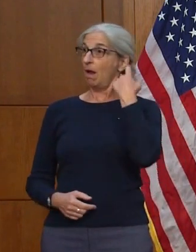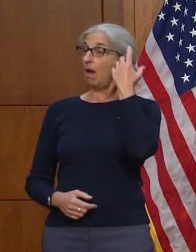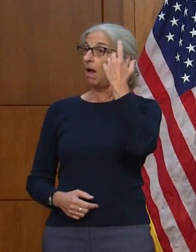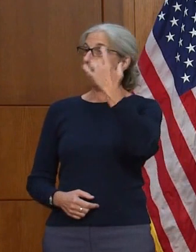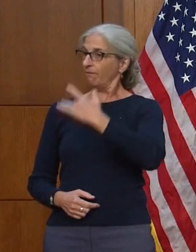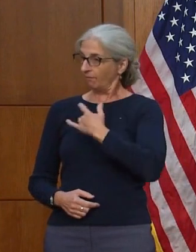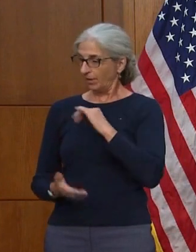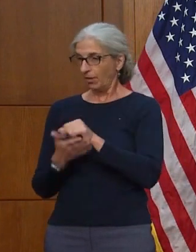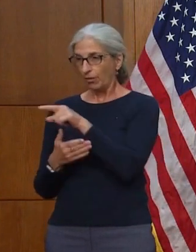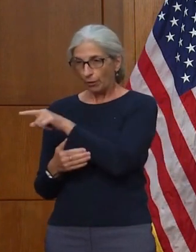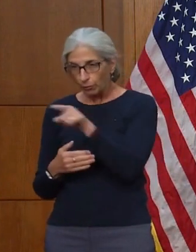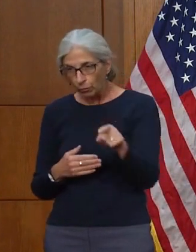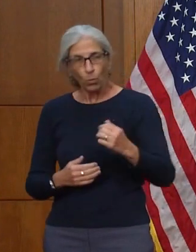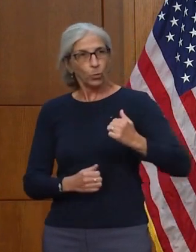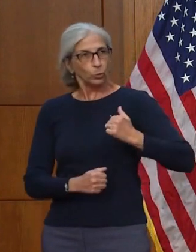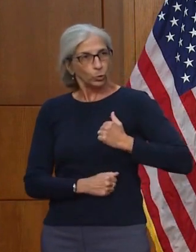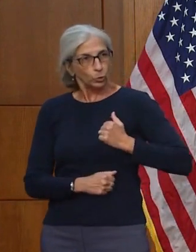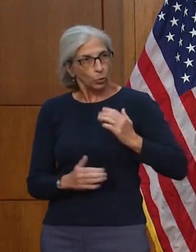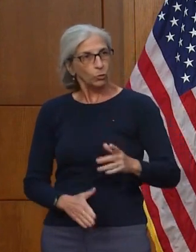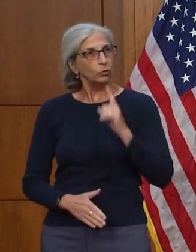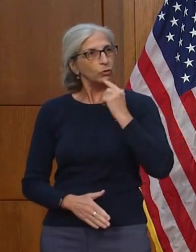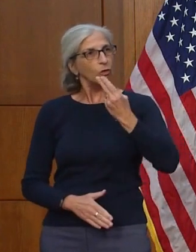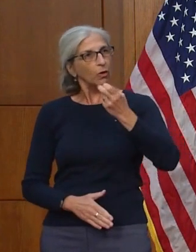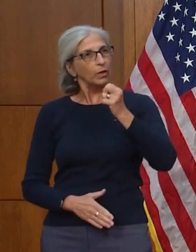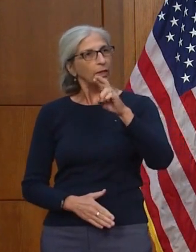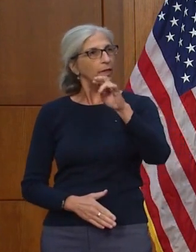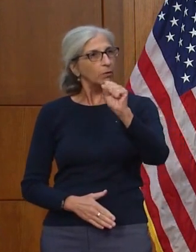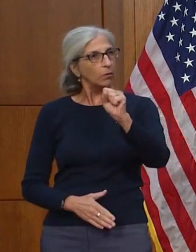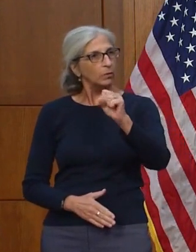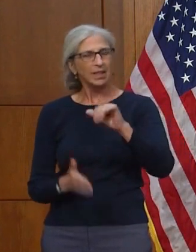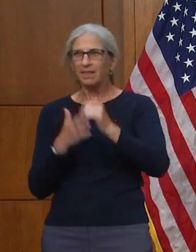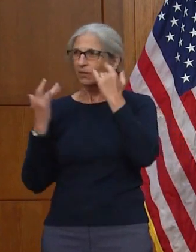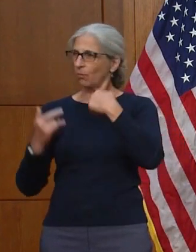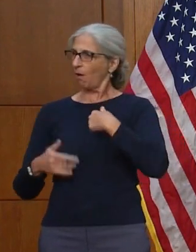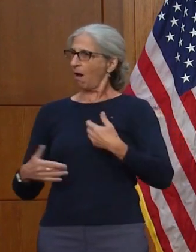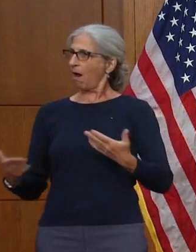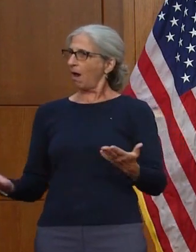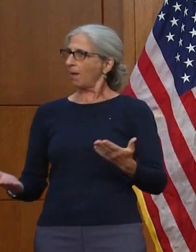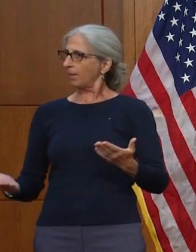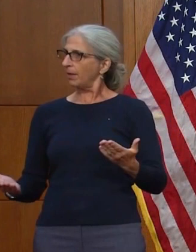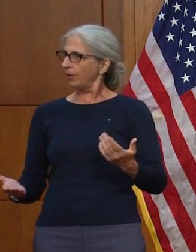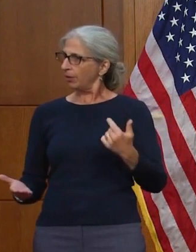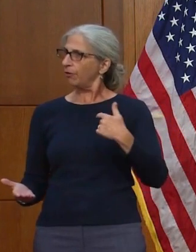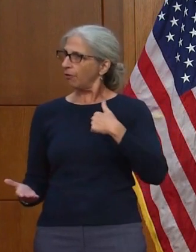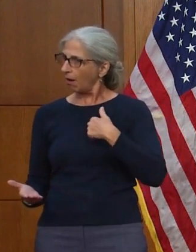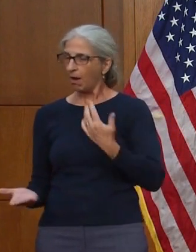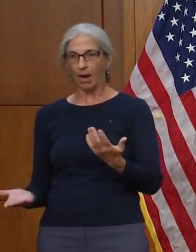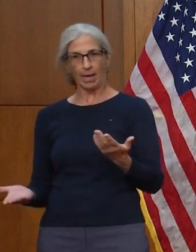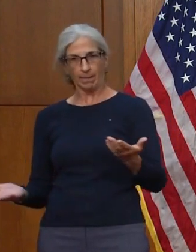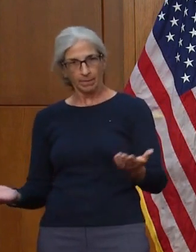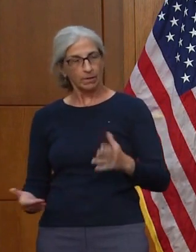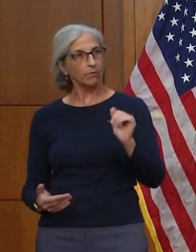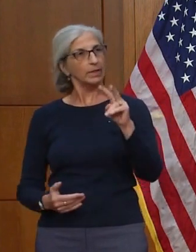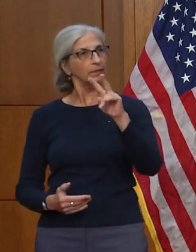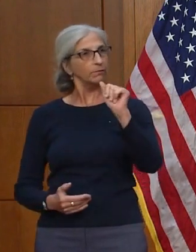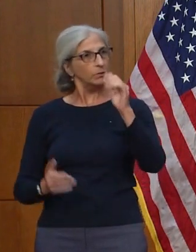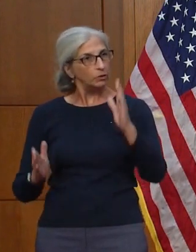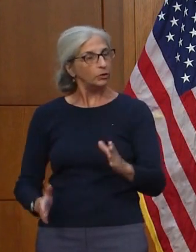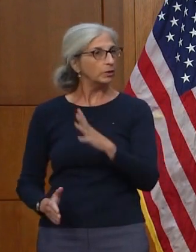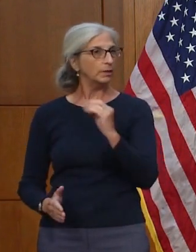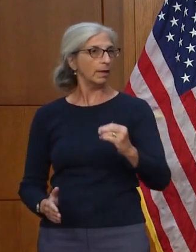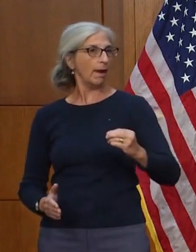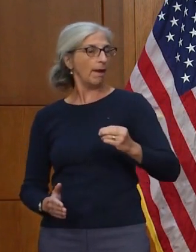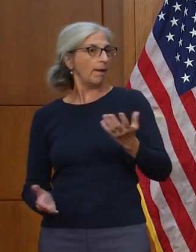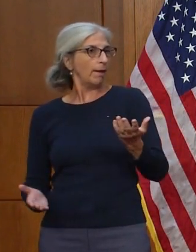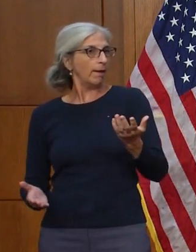as heroes. I consider them the reason that I'm able to stand behind this microphone and as a Virginian and as American